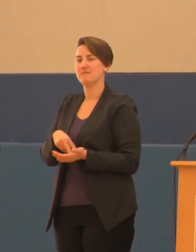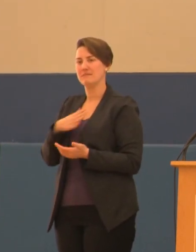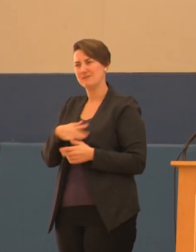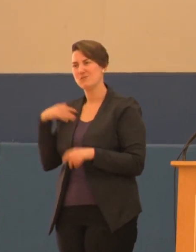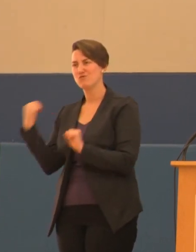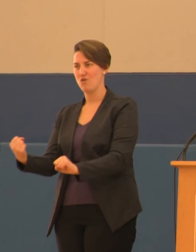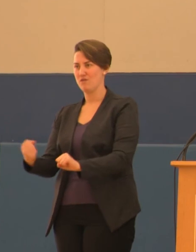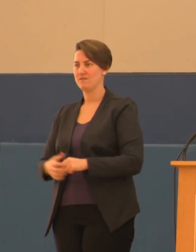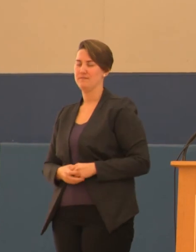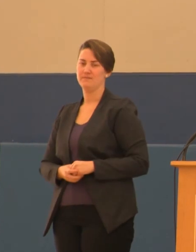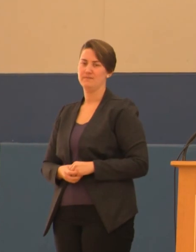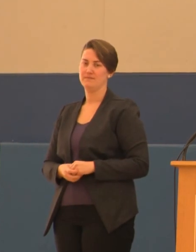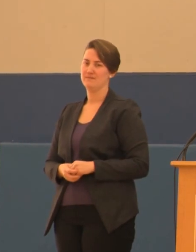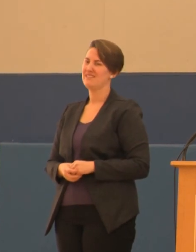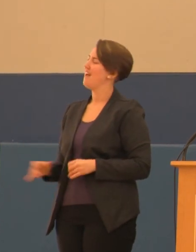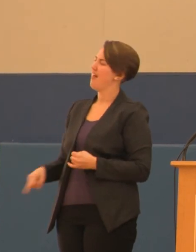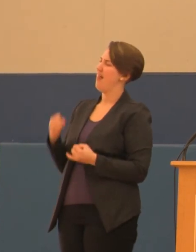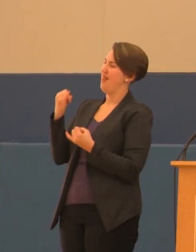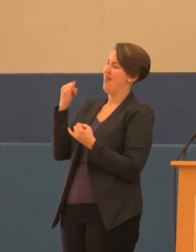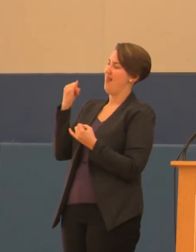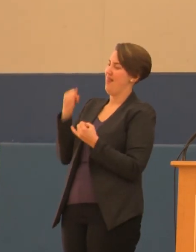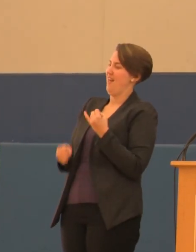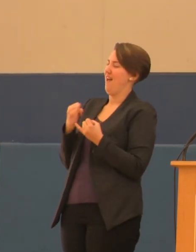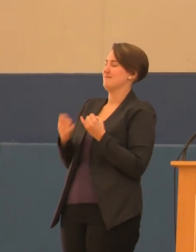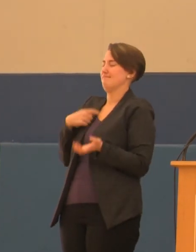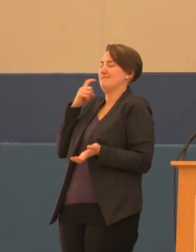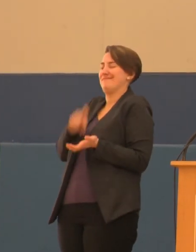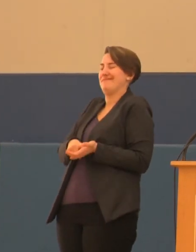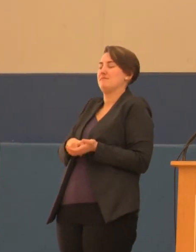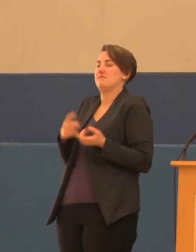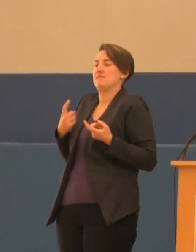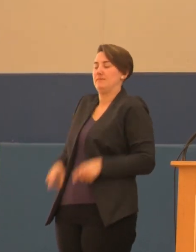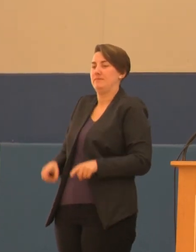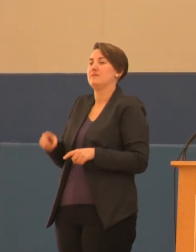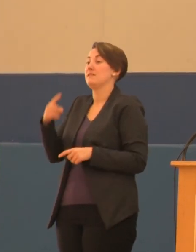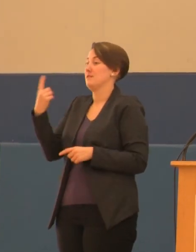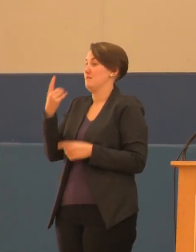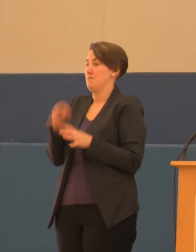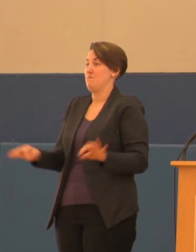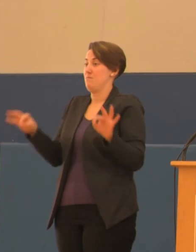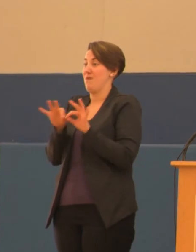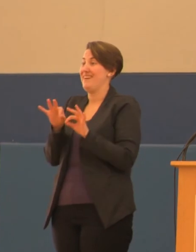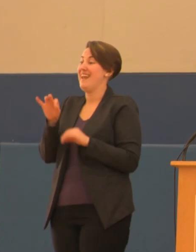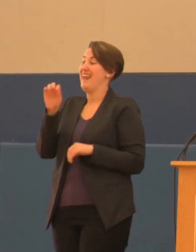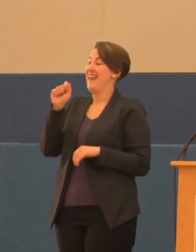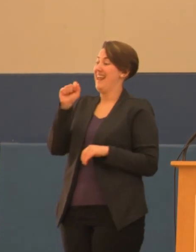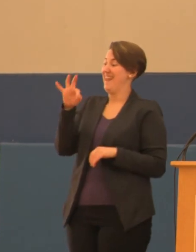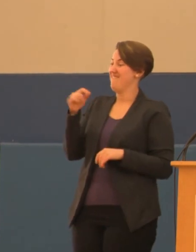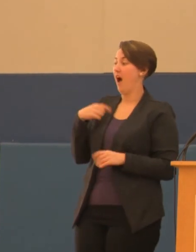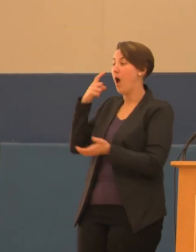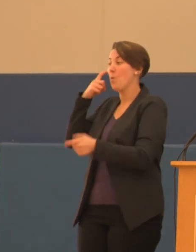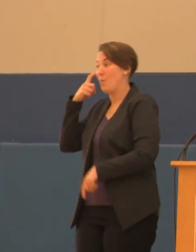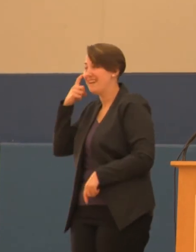is, another thing that we saw in this recent movement is one of the most important things we can do is when we're the person next to it and we see it